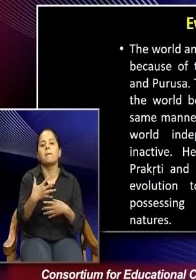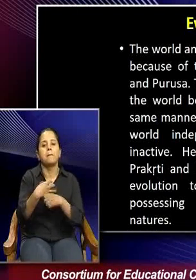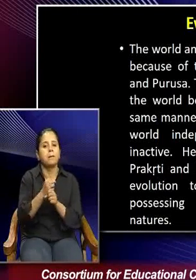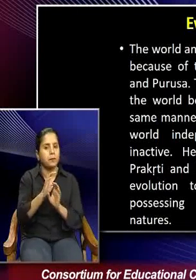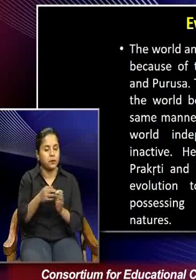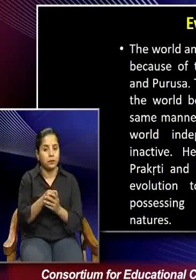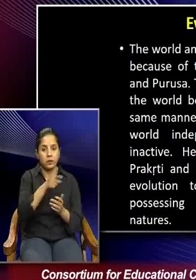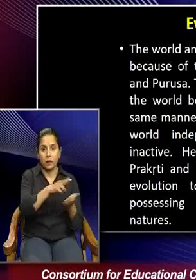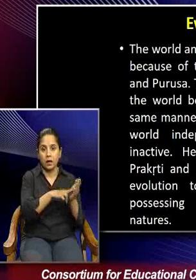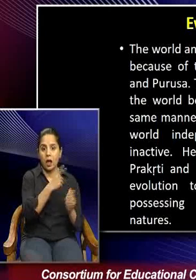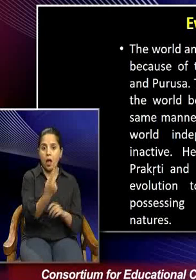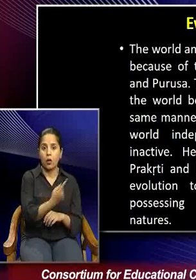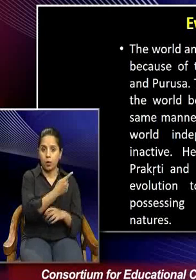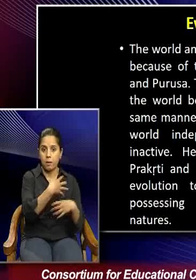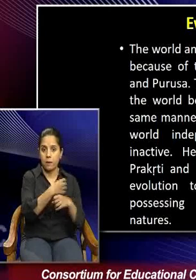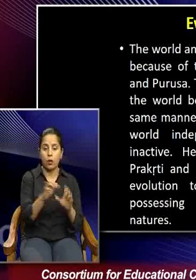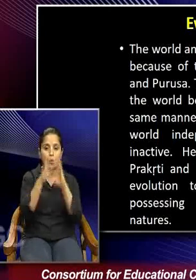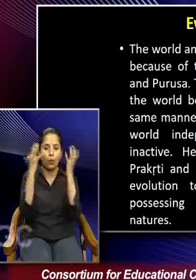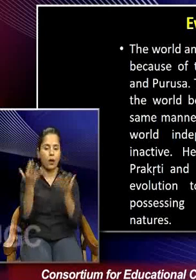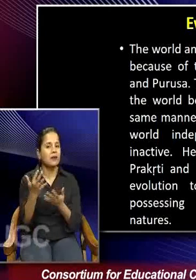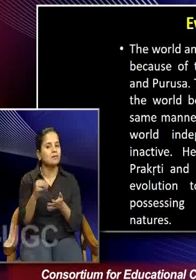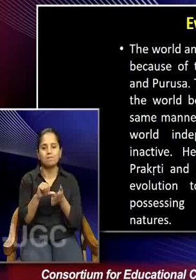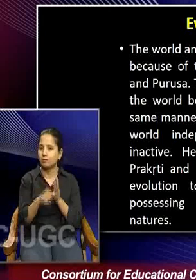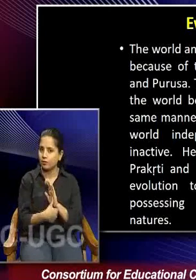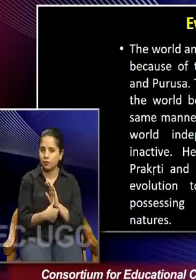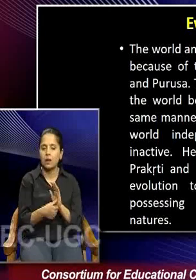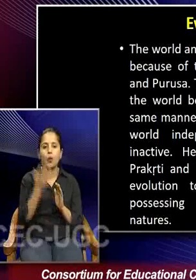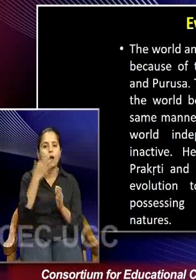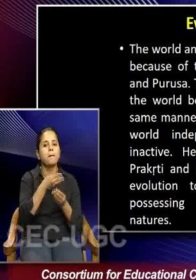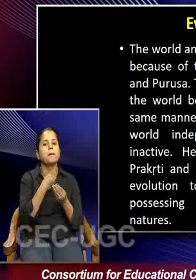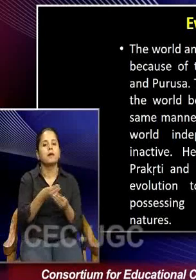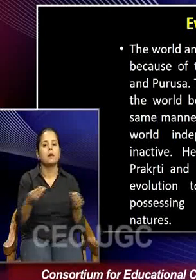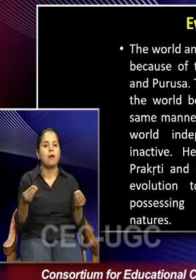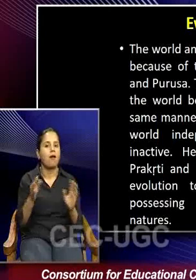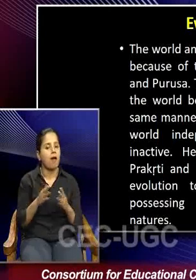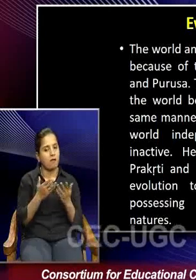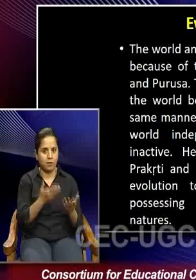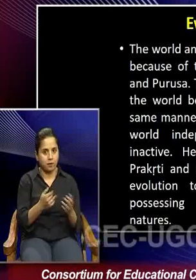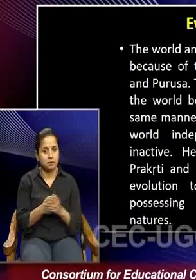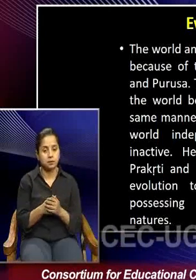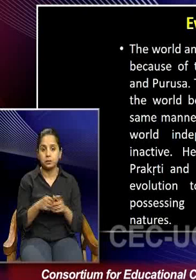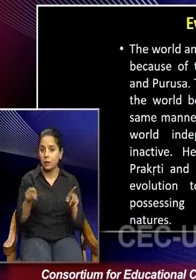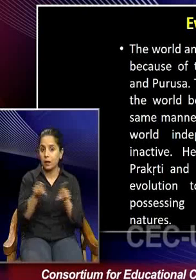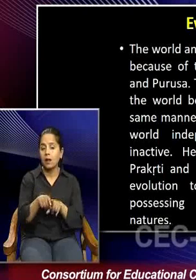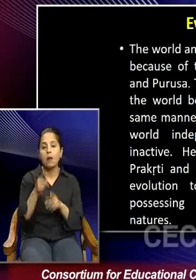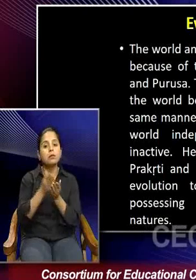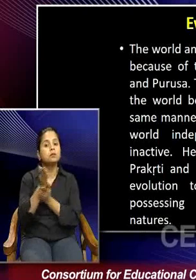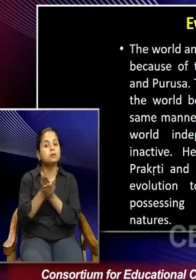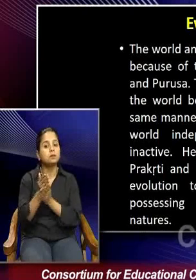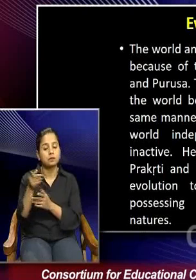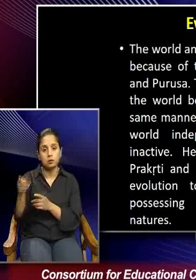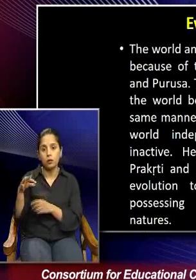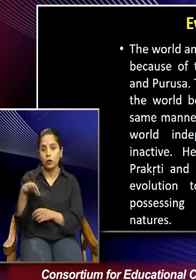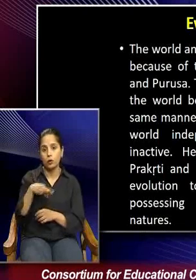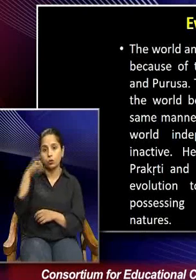Prakriti alone can't create the world because it is material. In the same manner, the Purush